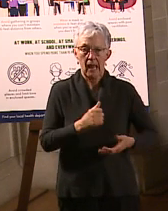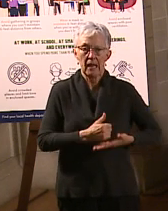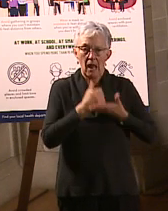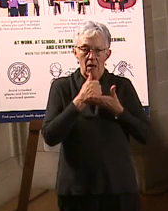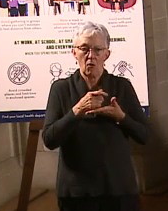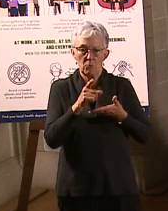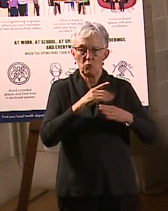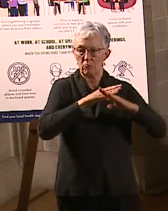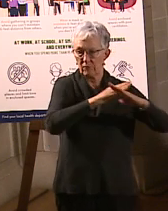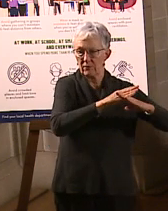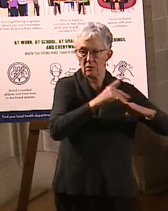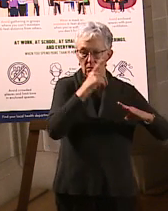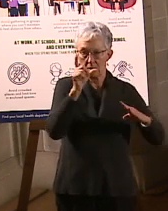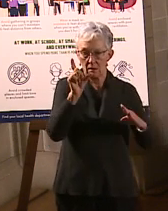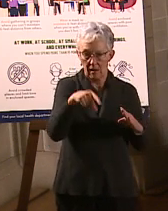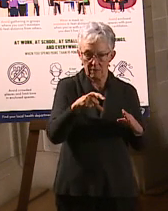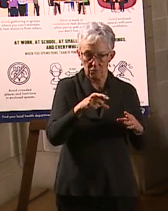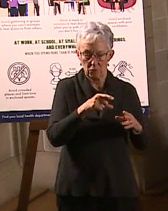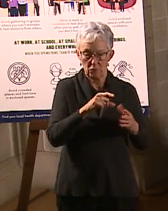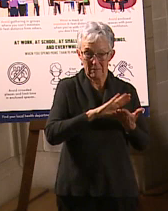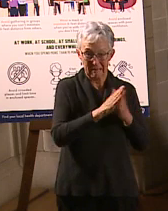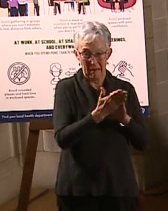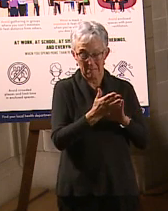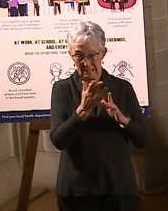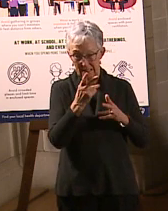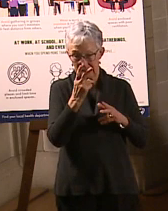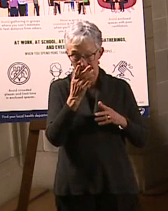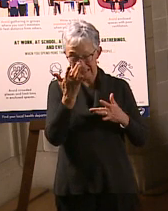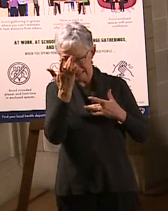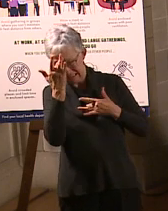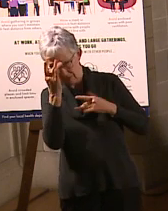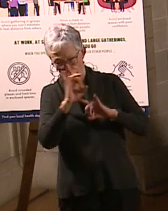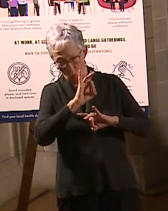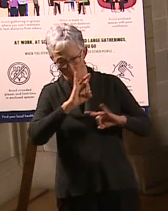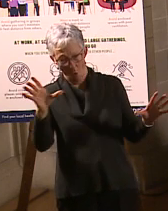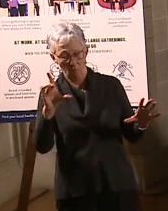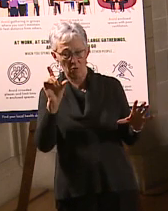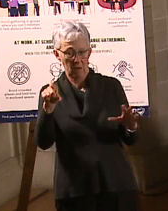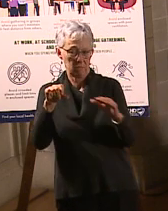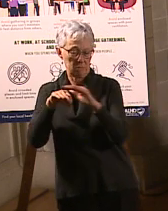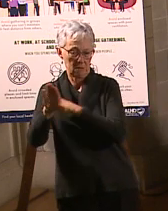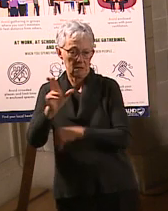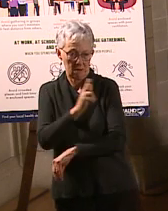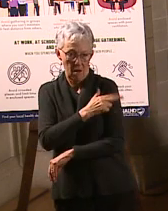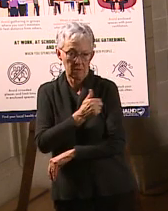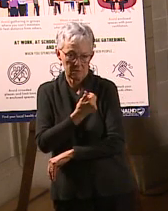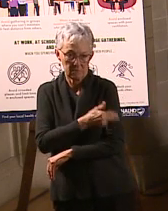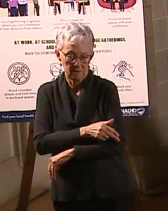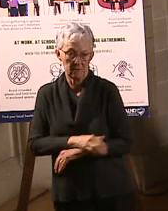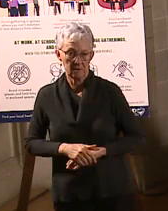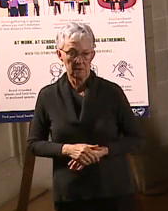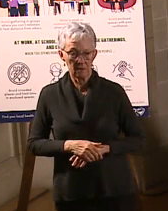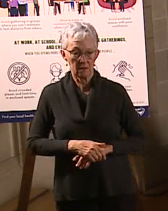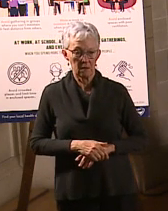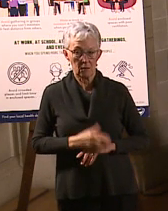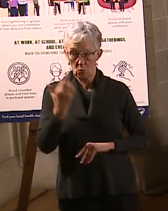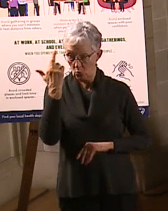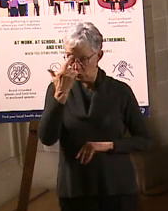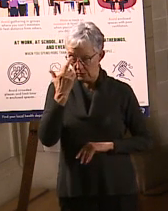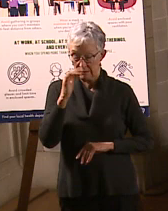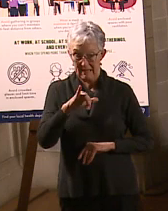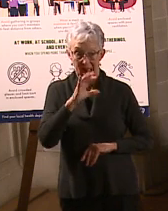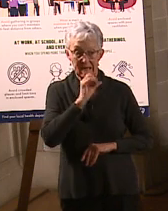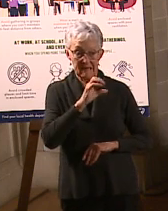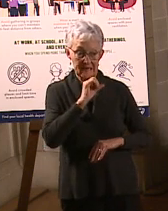hospitalizations. And again, as we discussed last week, the group of 65-year-olds and up are particularly vulnerable to this virus.